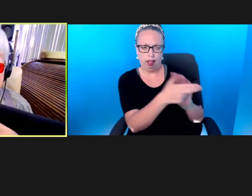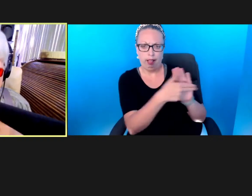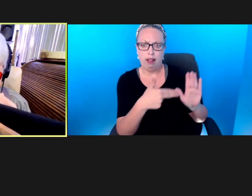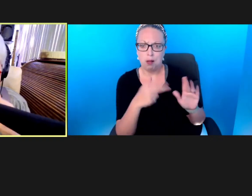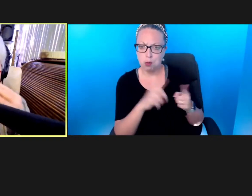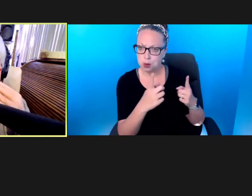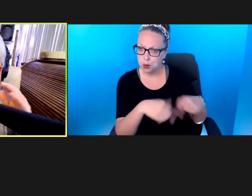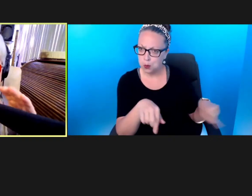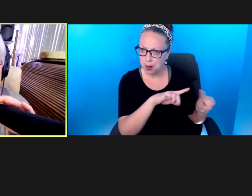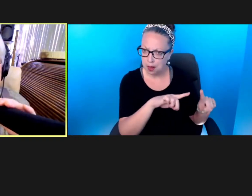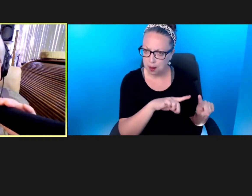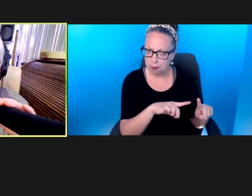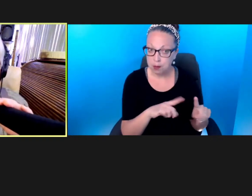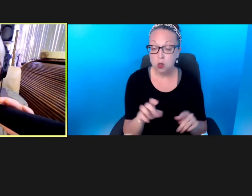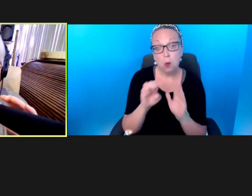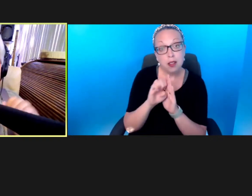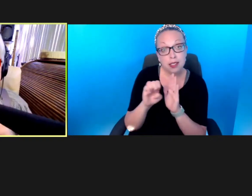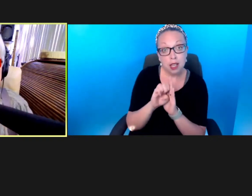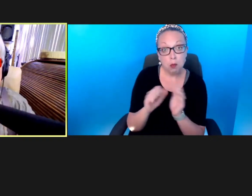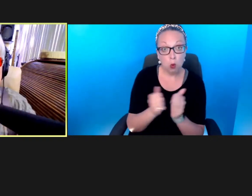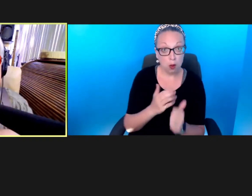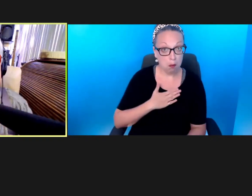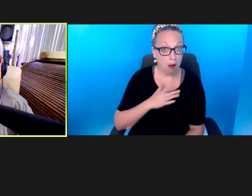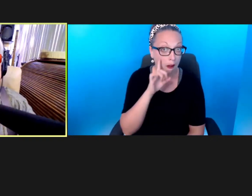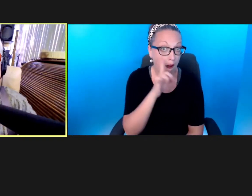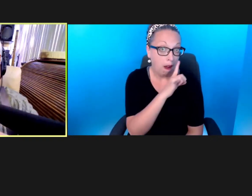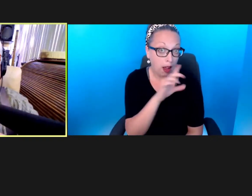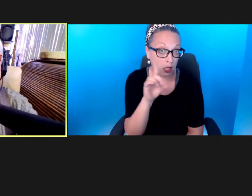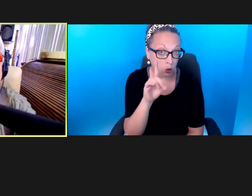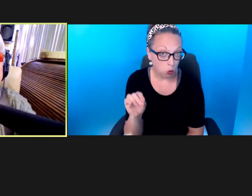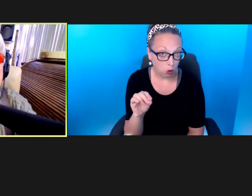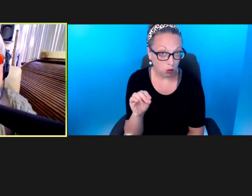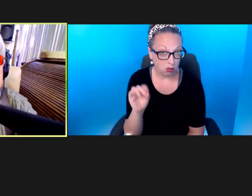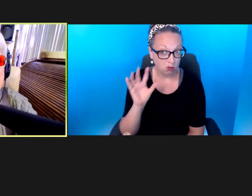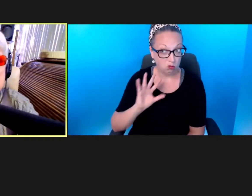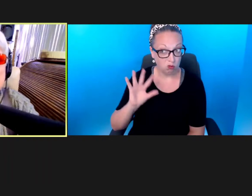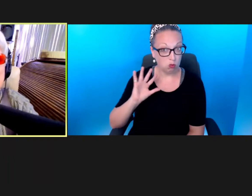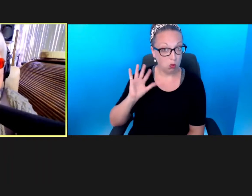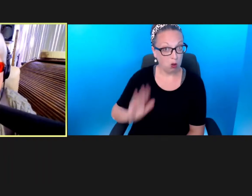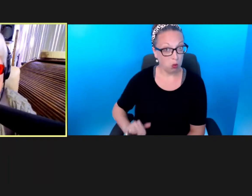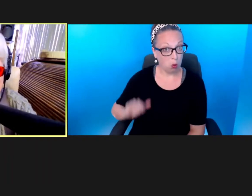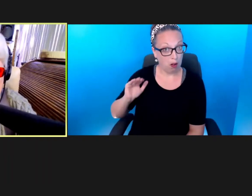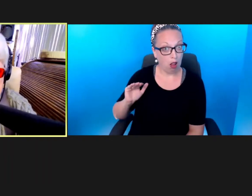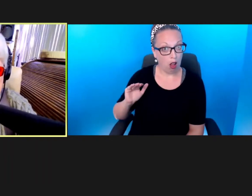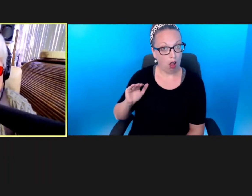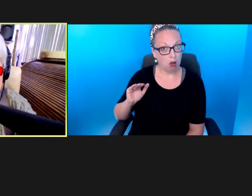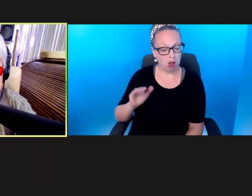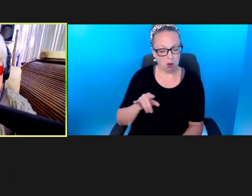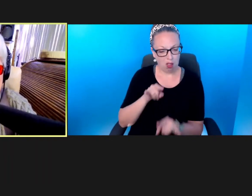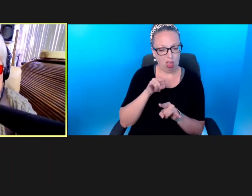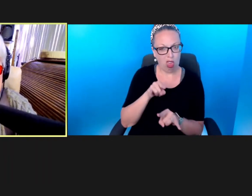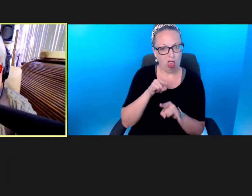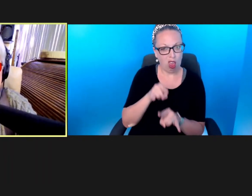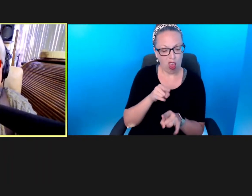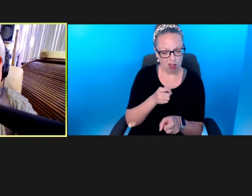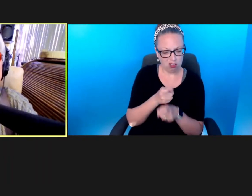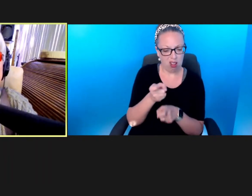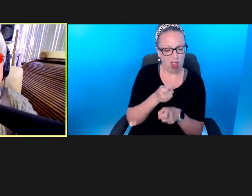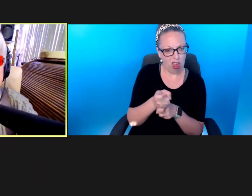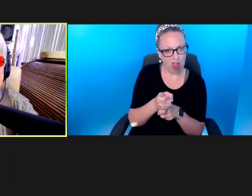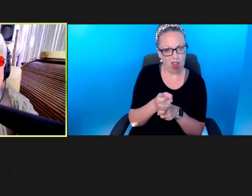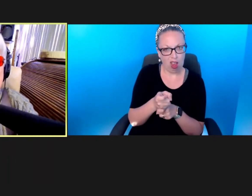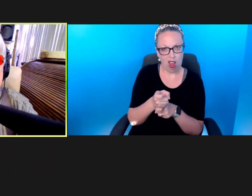example, with my eye disorder when I was a child, I was ridiculed because of that. So